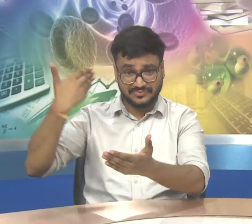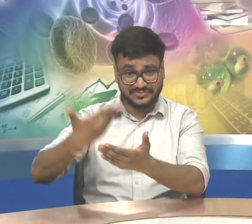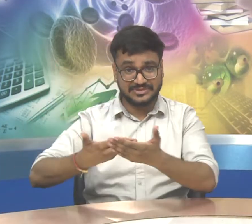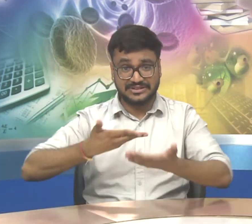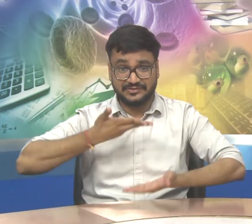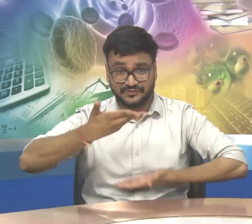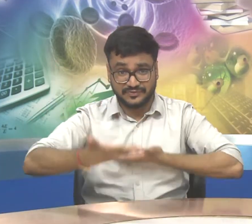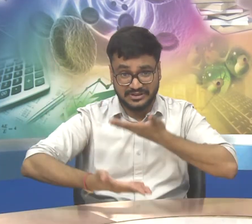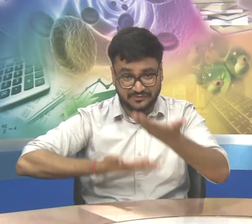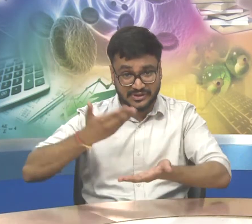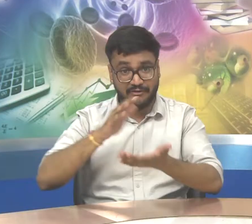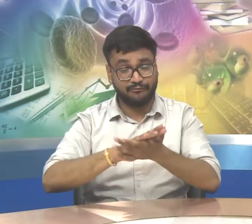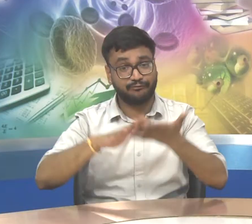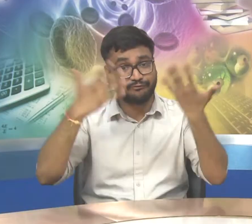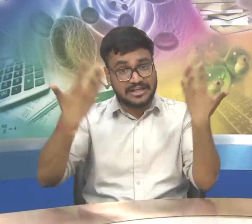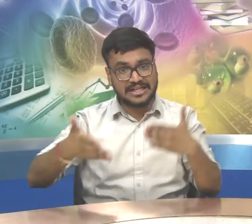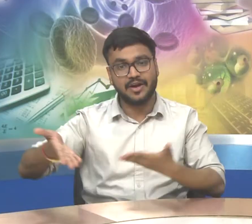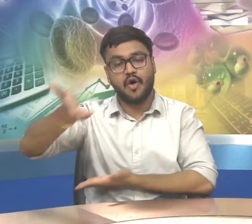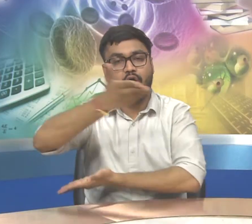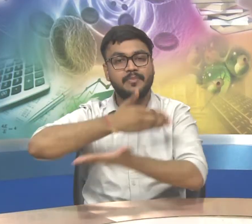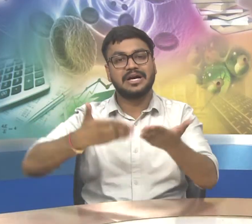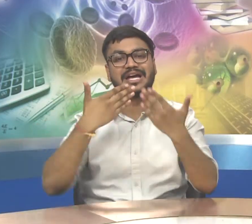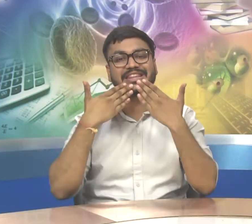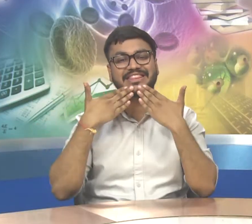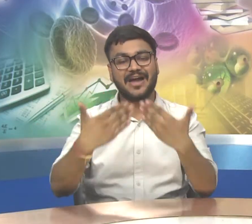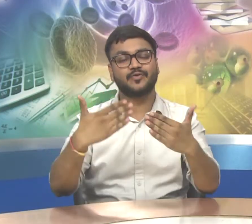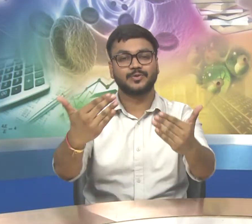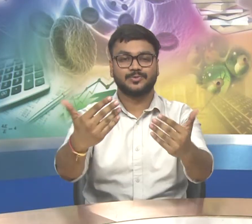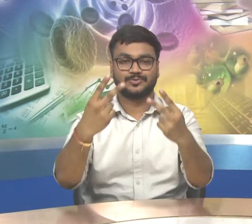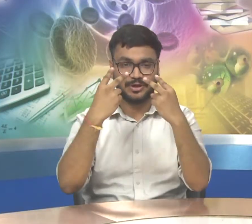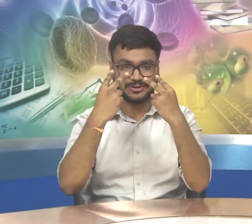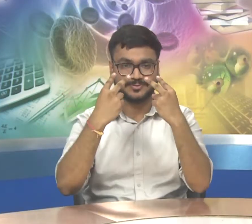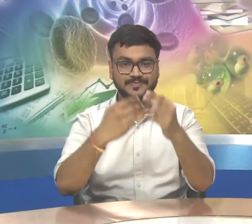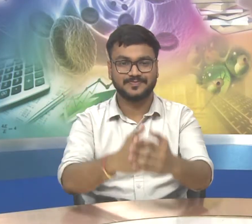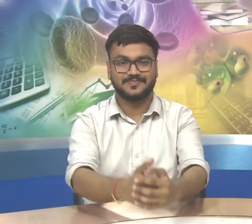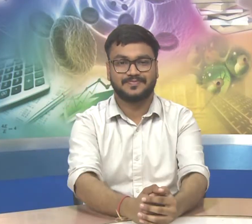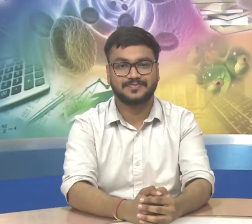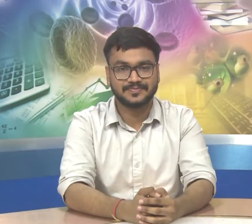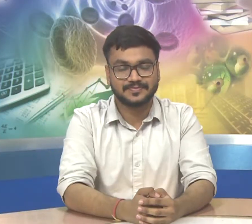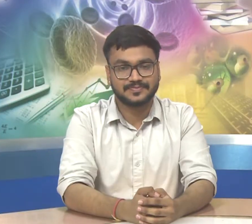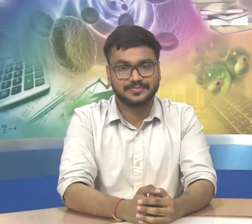We have completed this part. Thank you for paying attention.